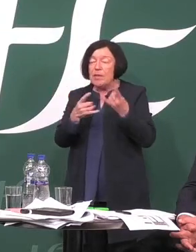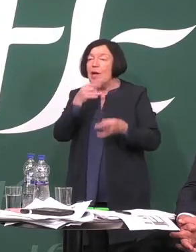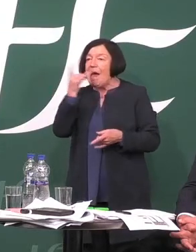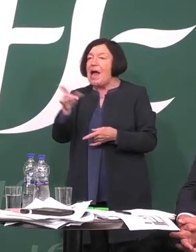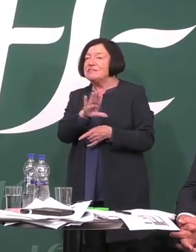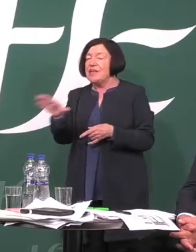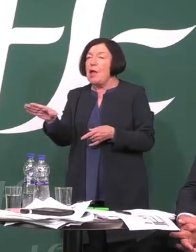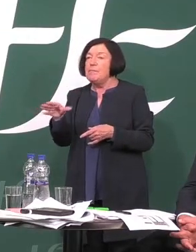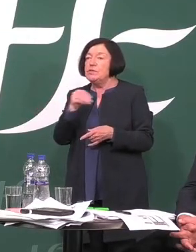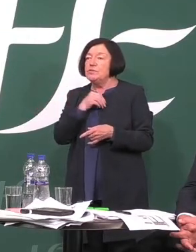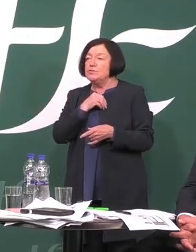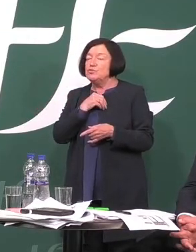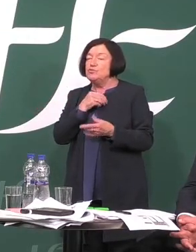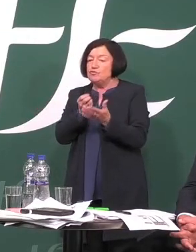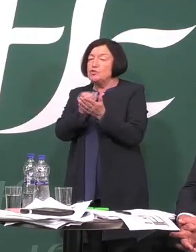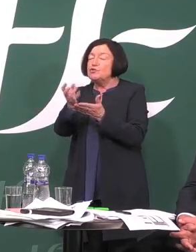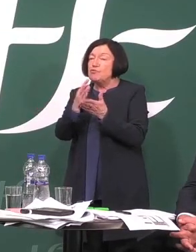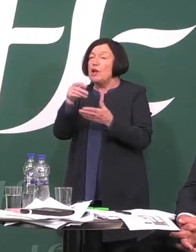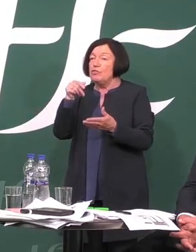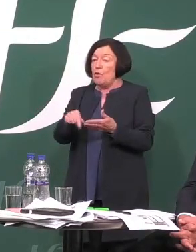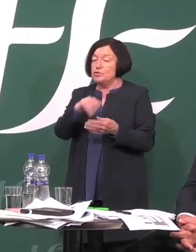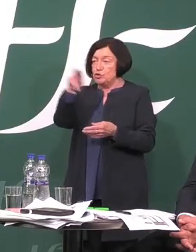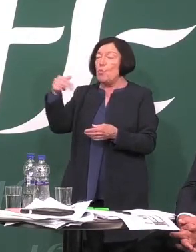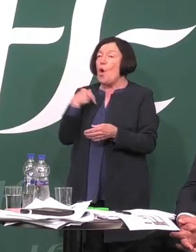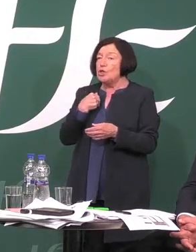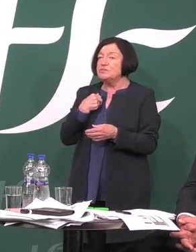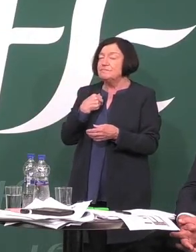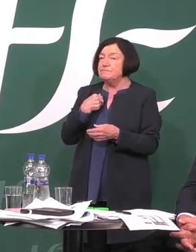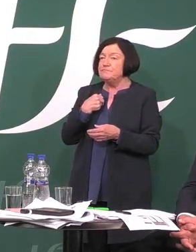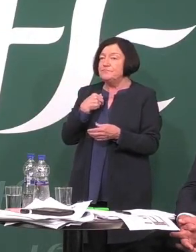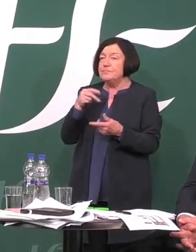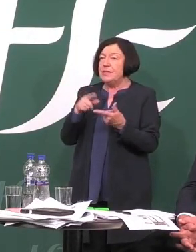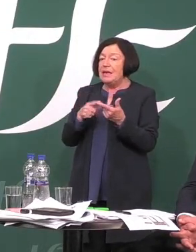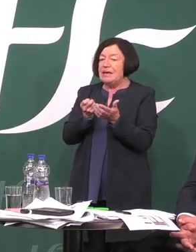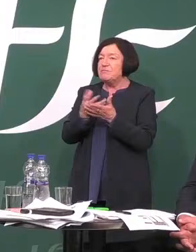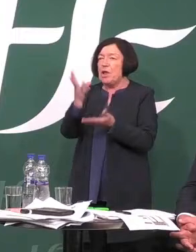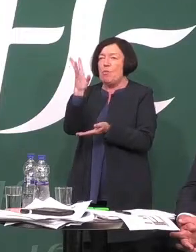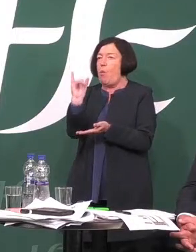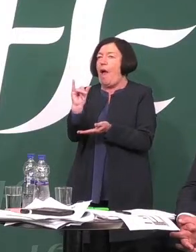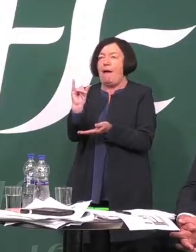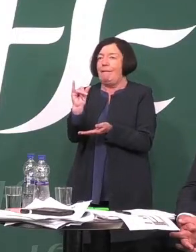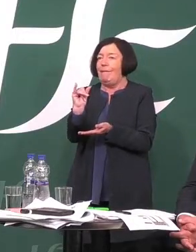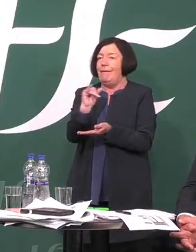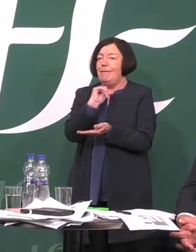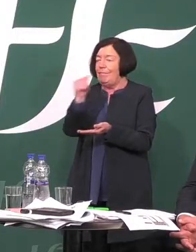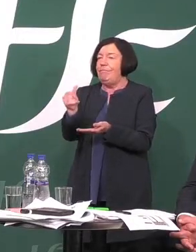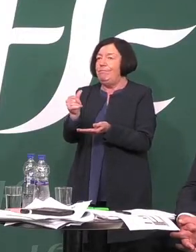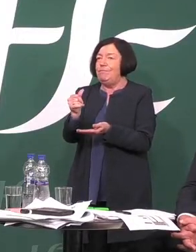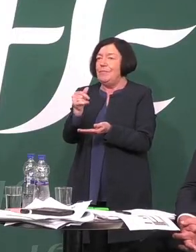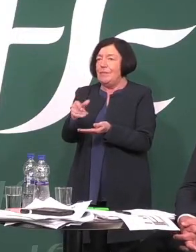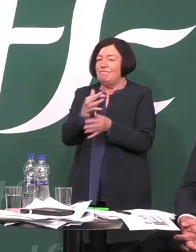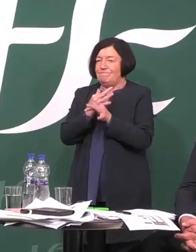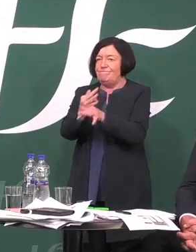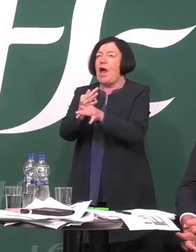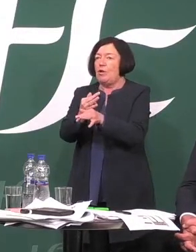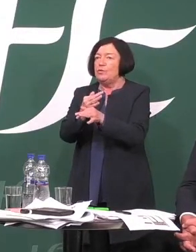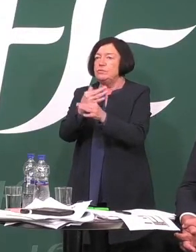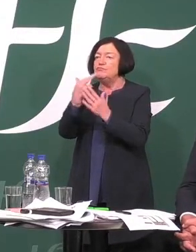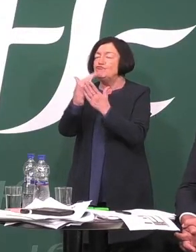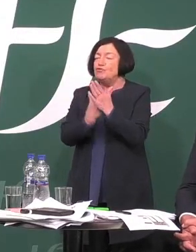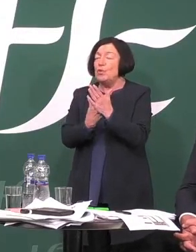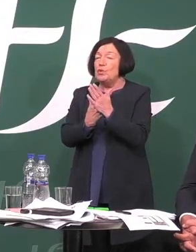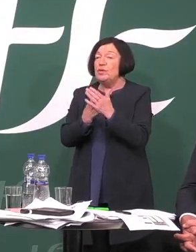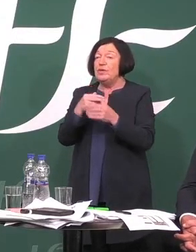them to describe those exceptions to us and explain why there isn't compliance.